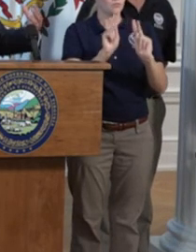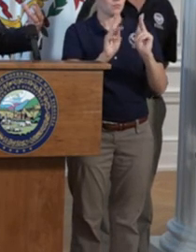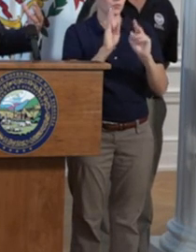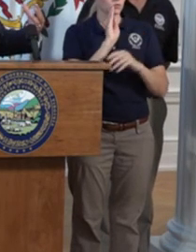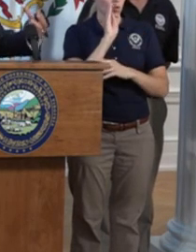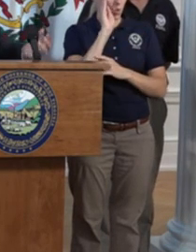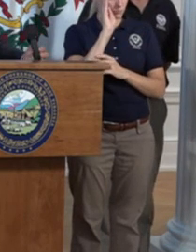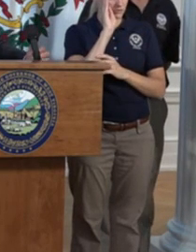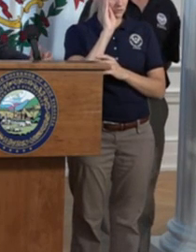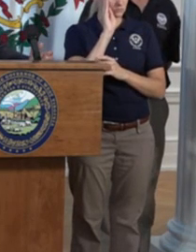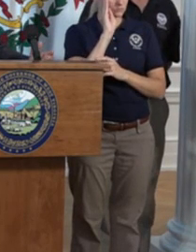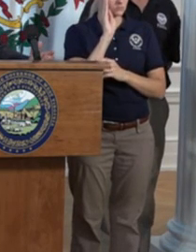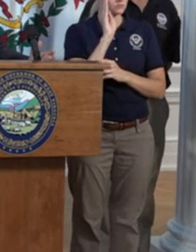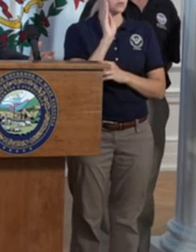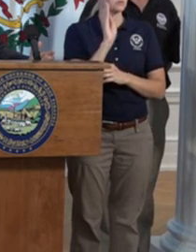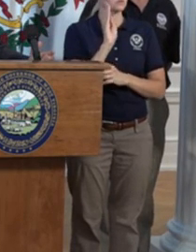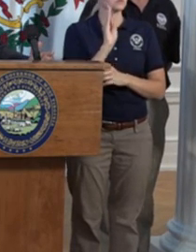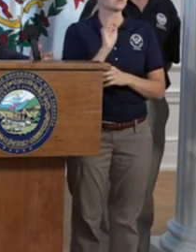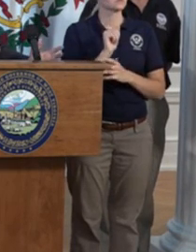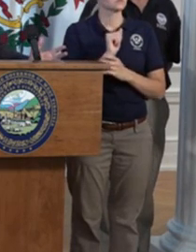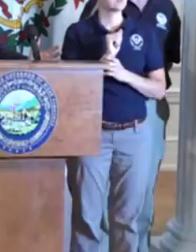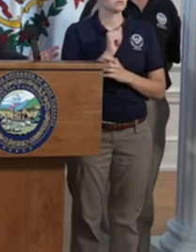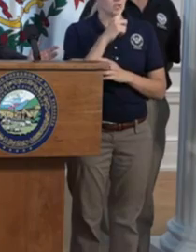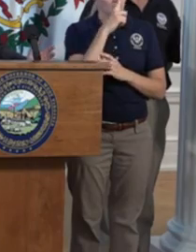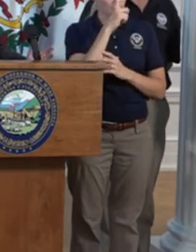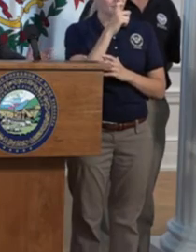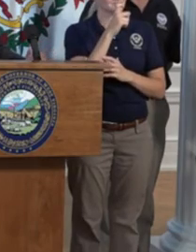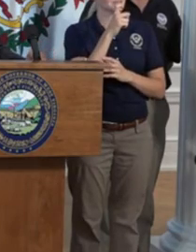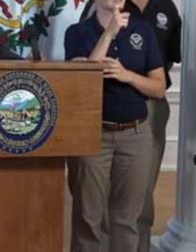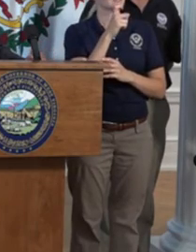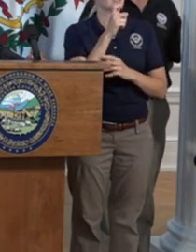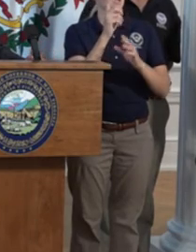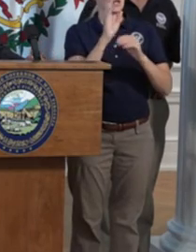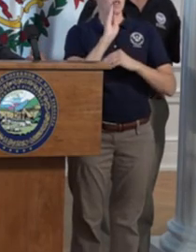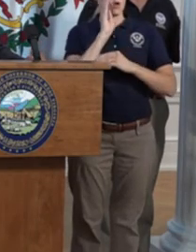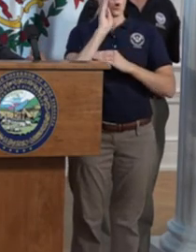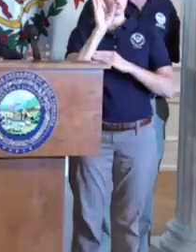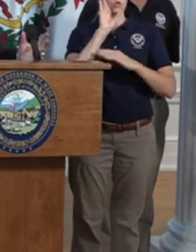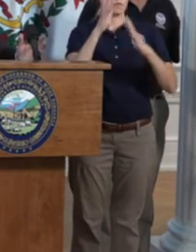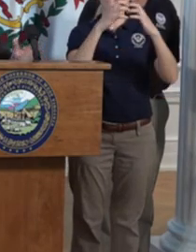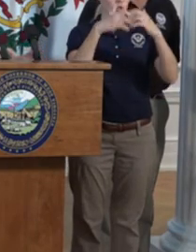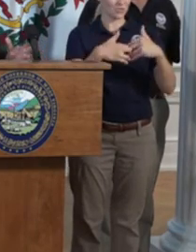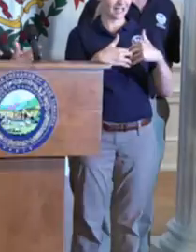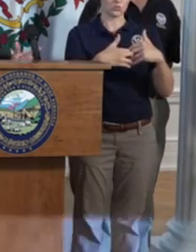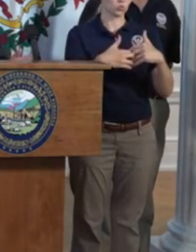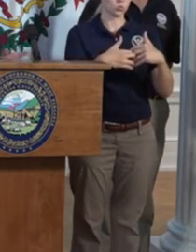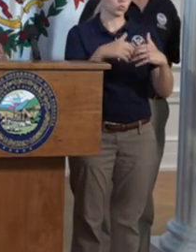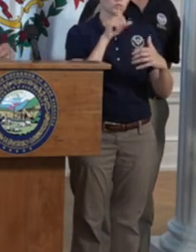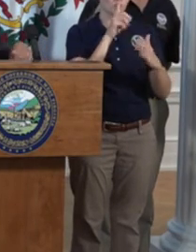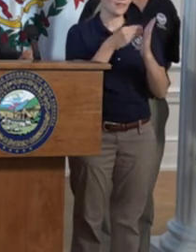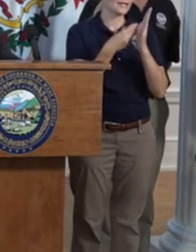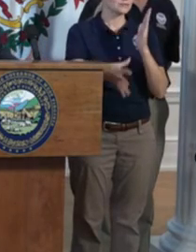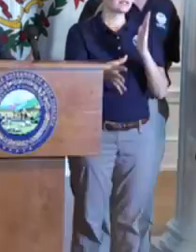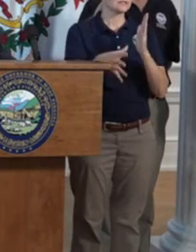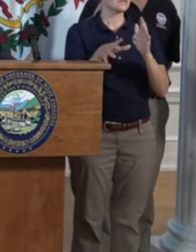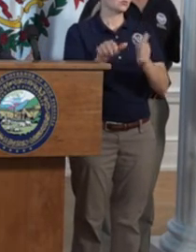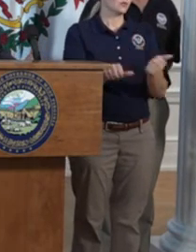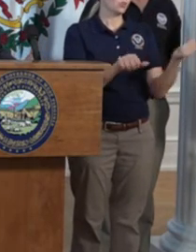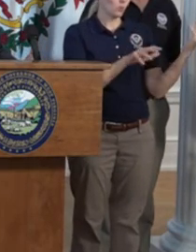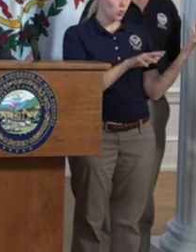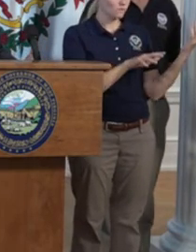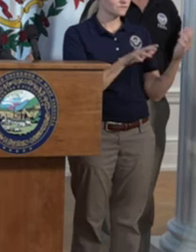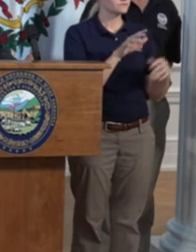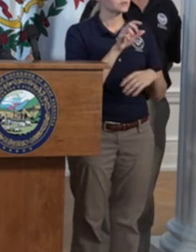getting FEMA money will help that also, because if a structure's got to be torn down, it's expensive to have it demolished and hauled away.